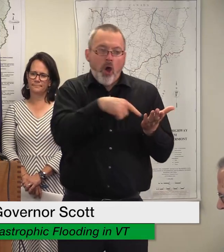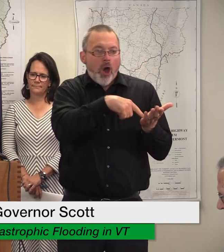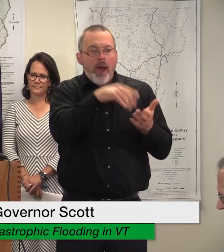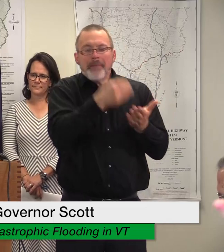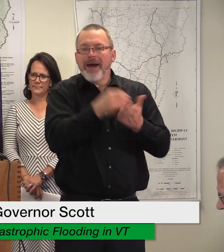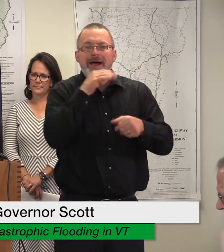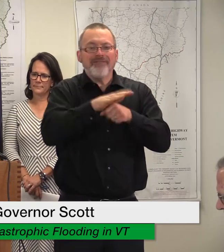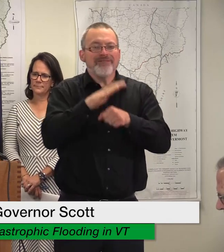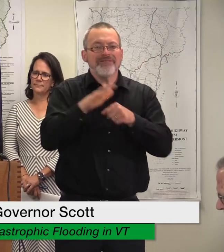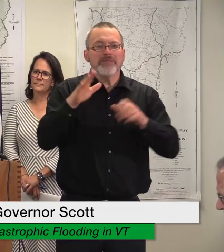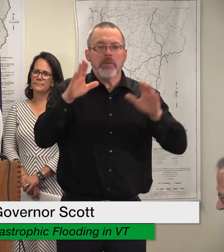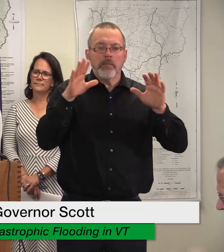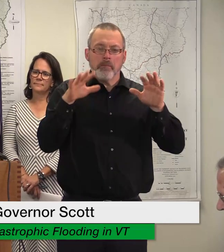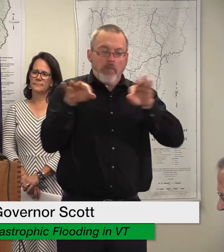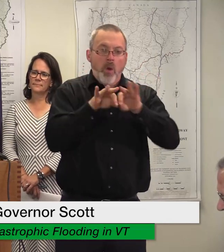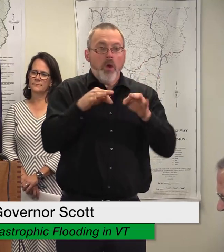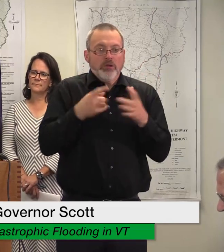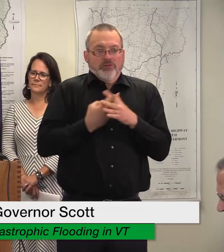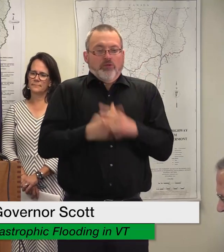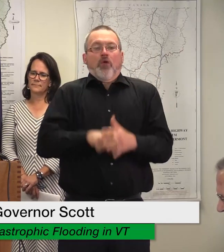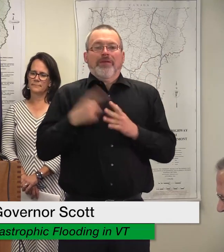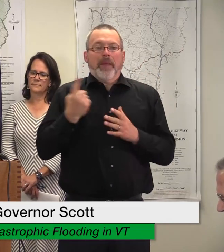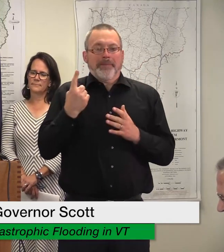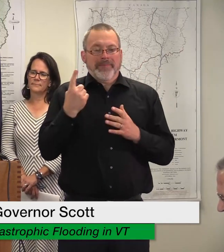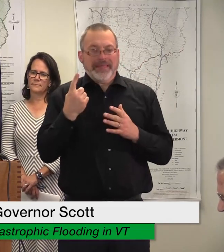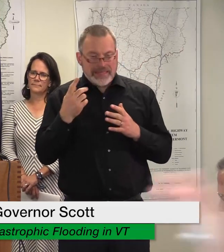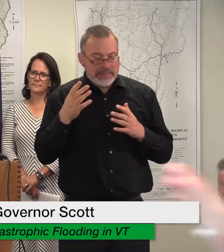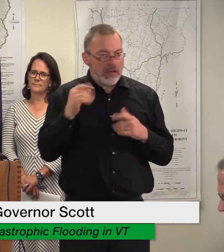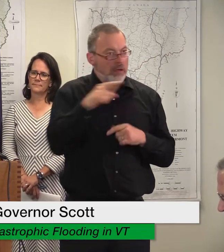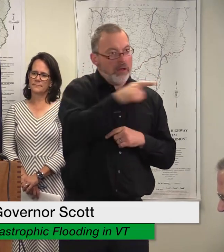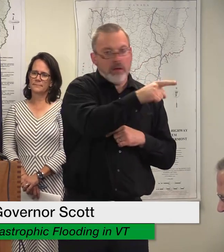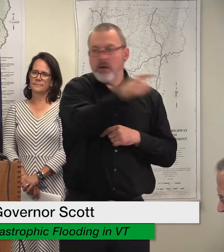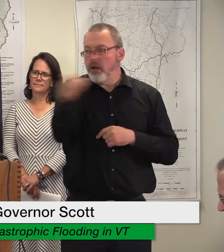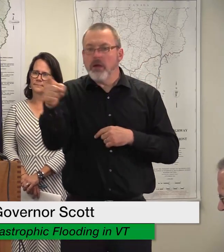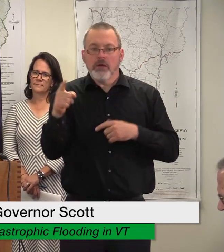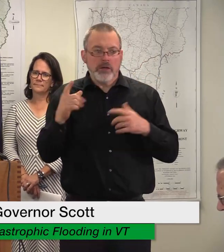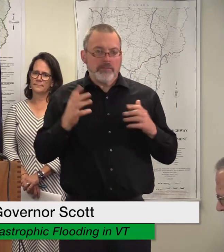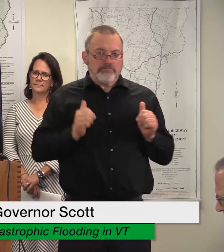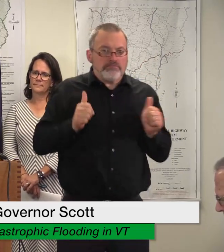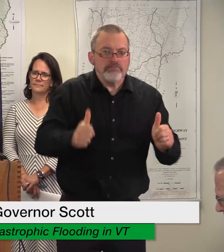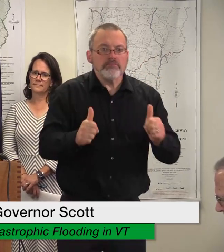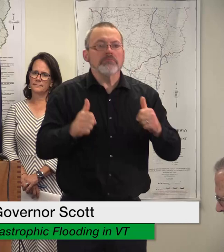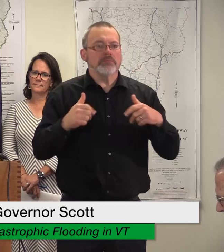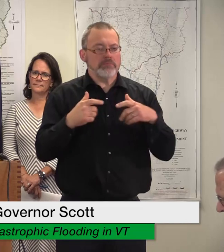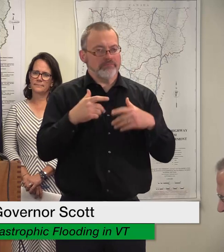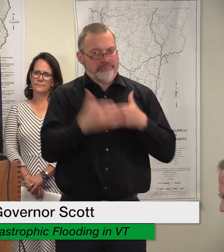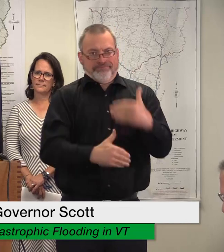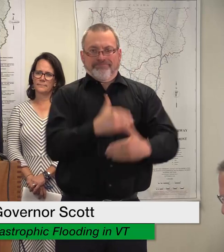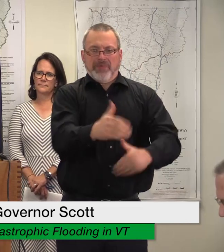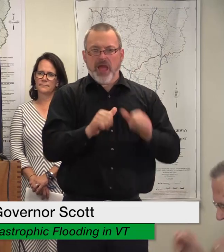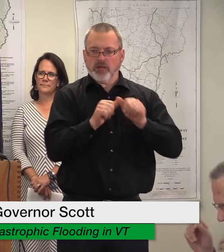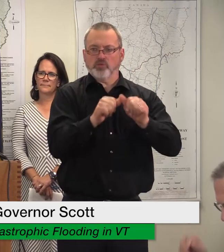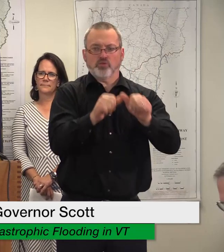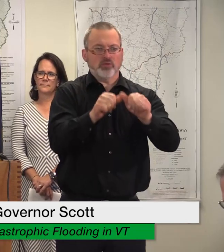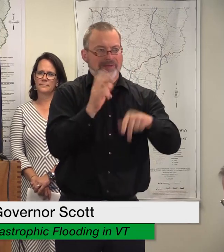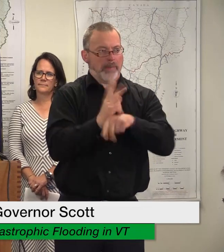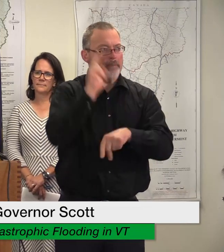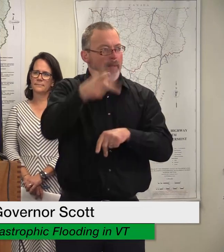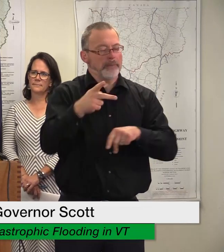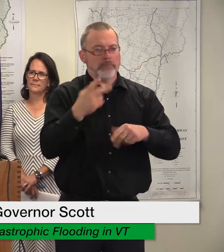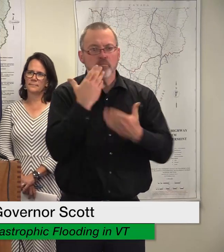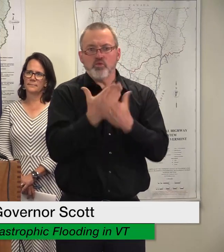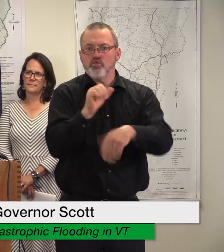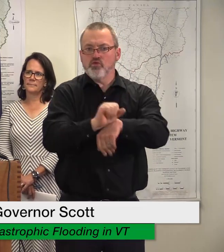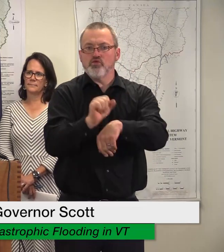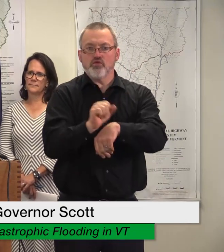do what we can to help businesses reopen and keep Vermonters working. Next, over the next 2 weeks, as